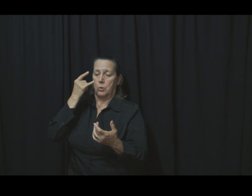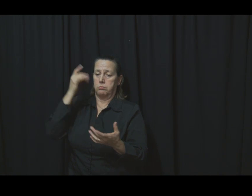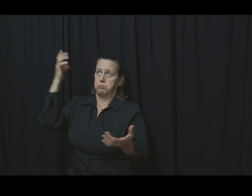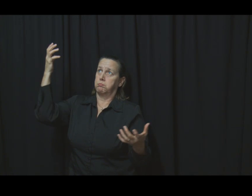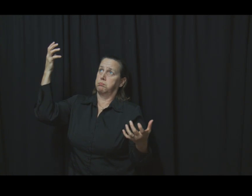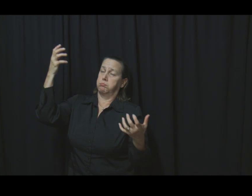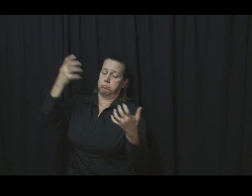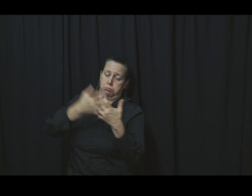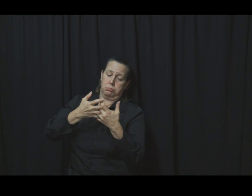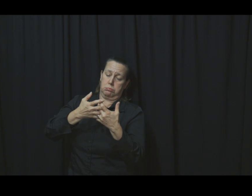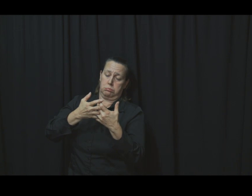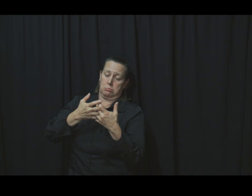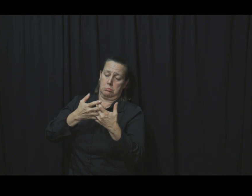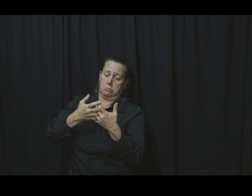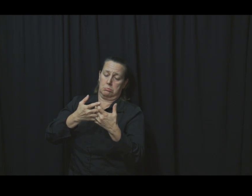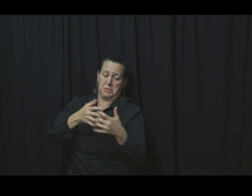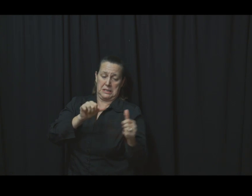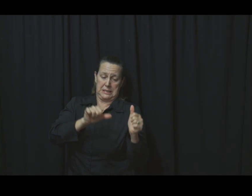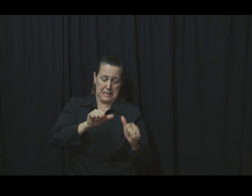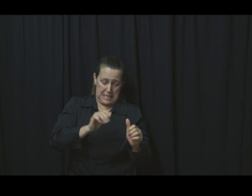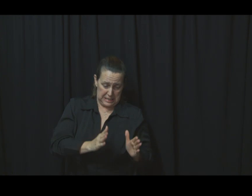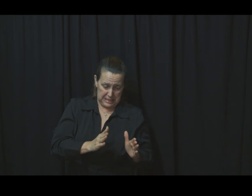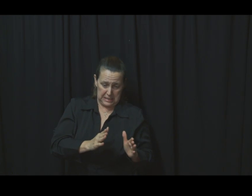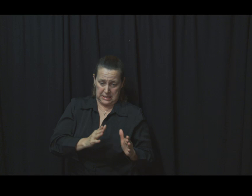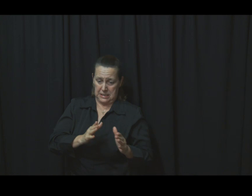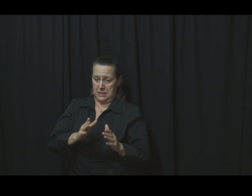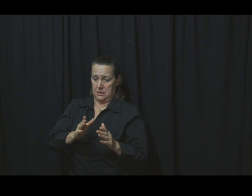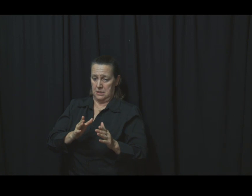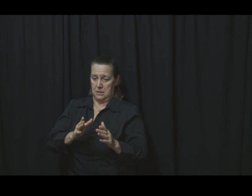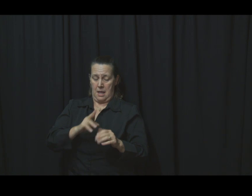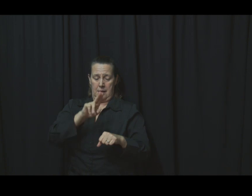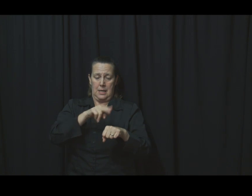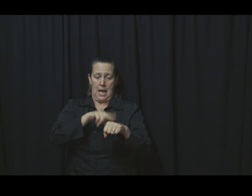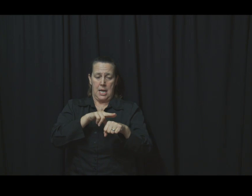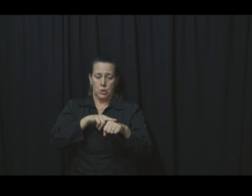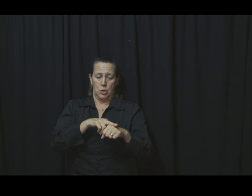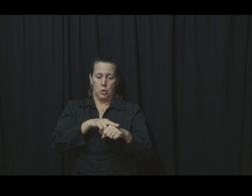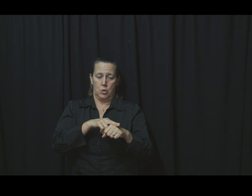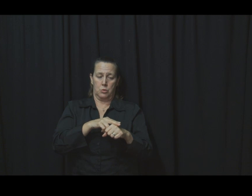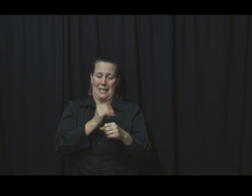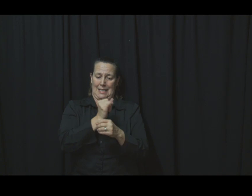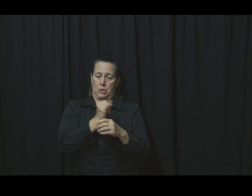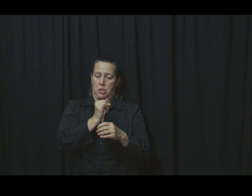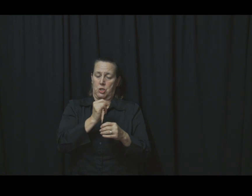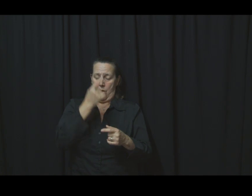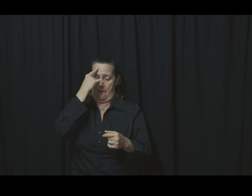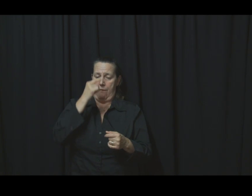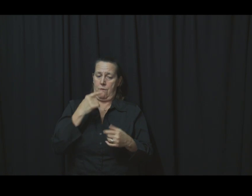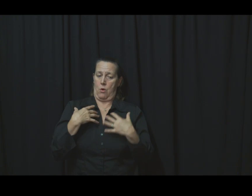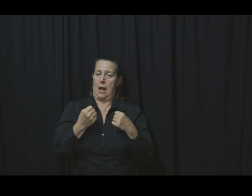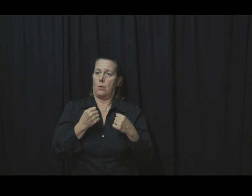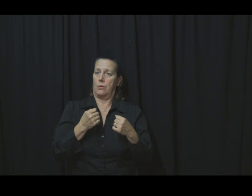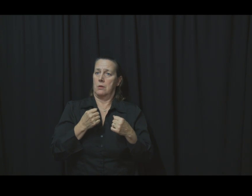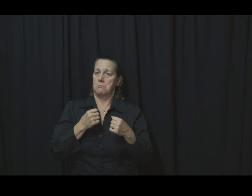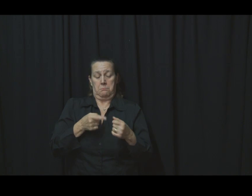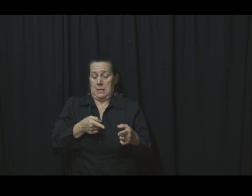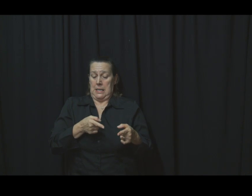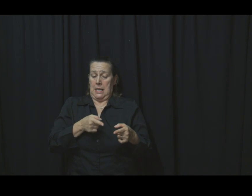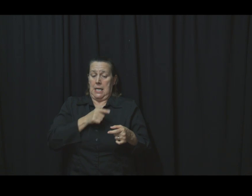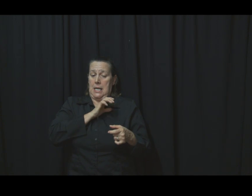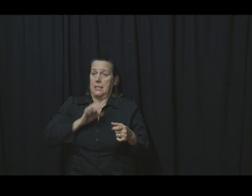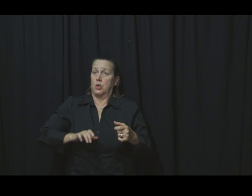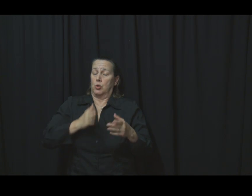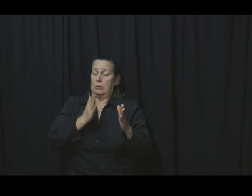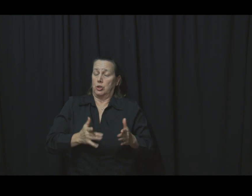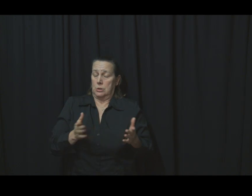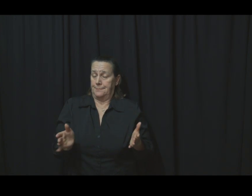two, scientists, the head of the National Institutes of Health is a devout Christian. There